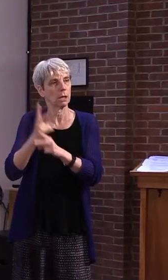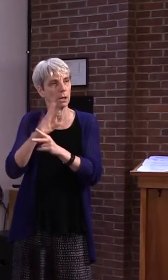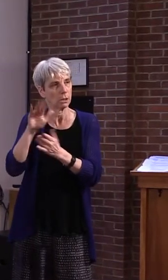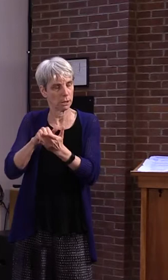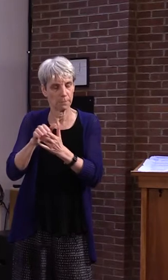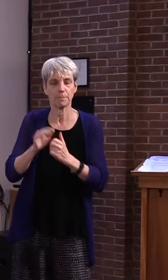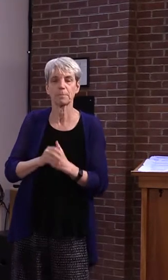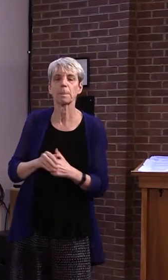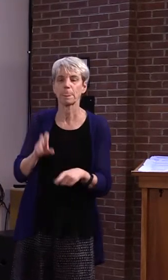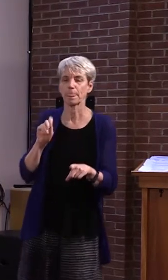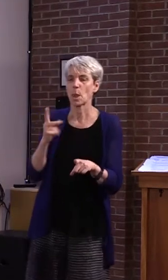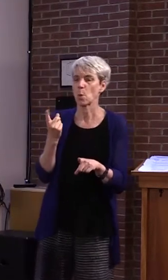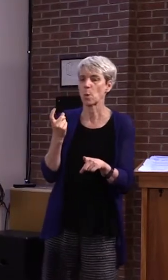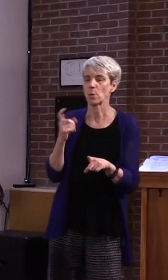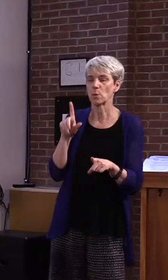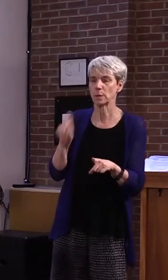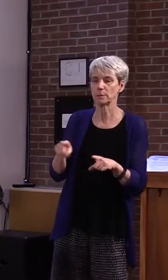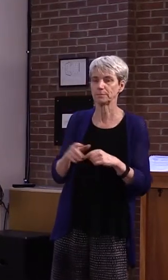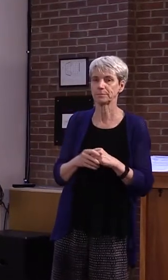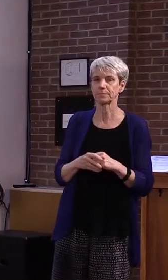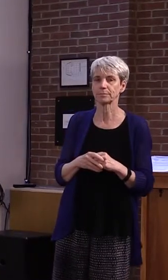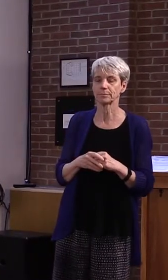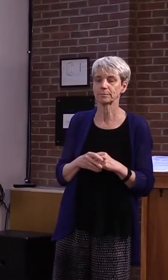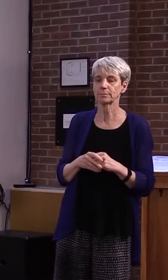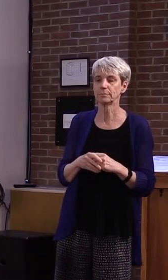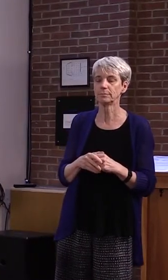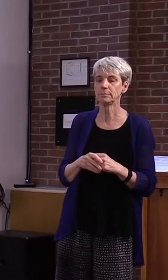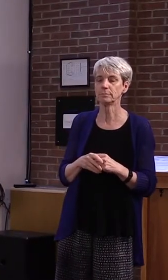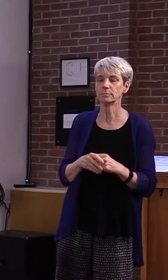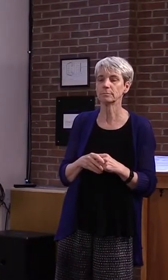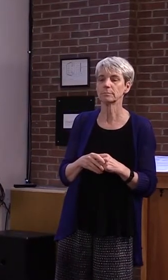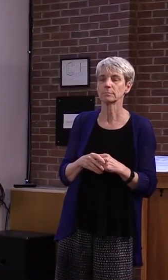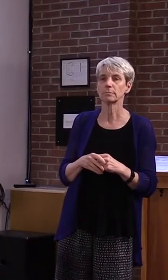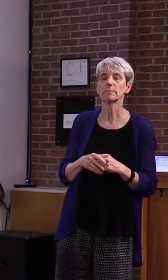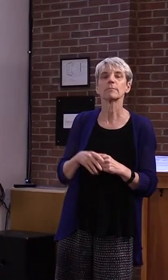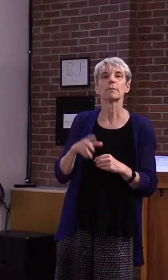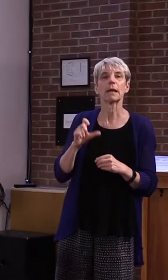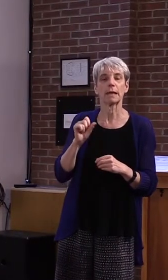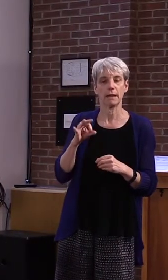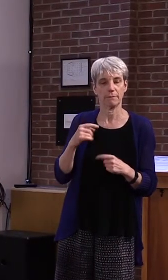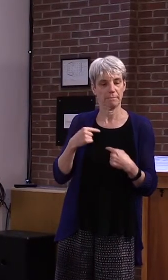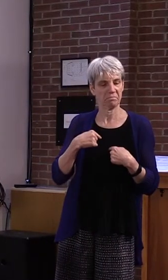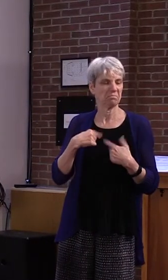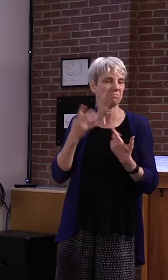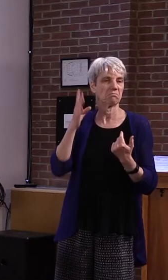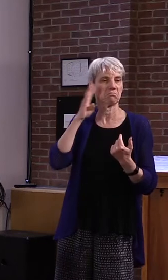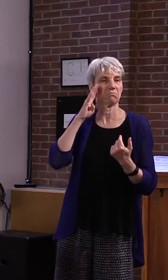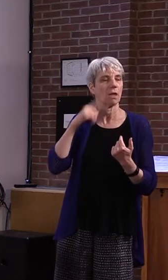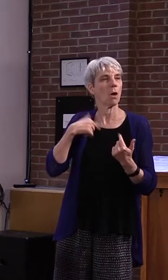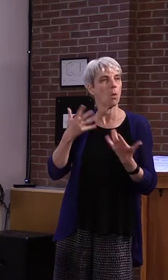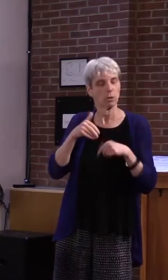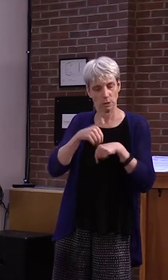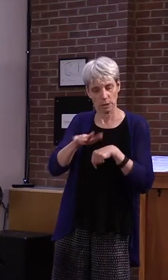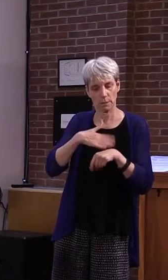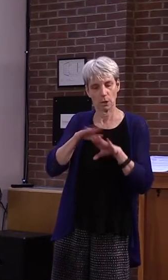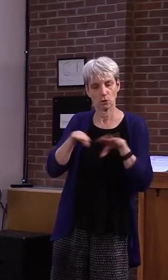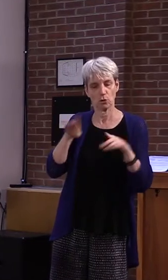the cost structure in terms of cost of families that we're looking at in these hub sites?